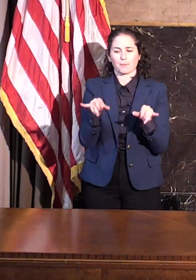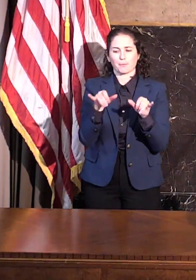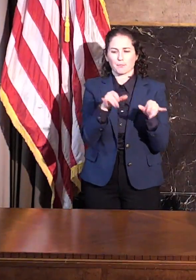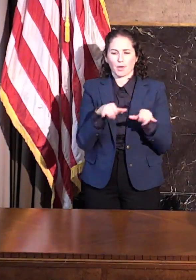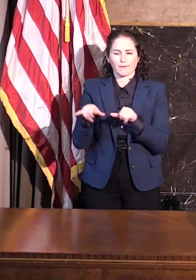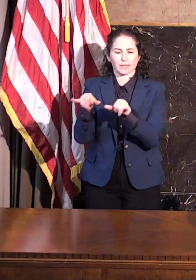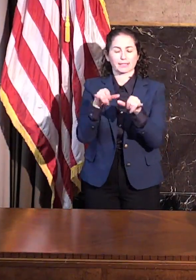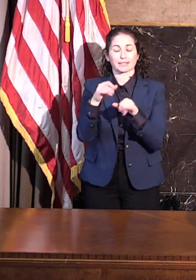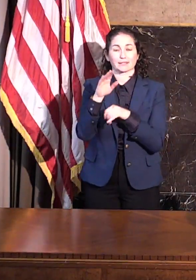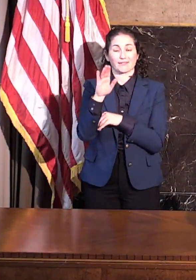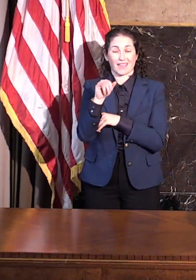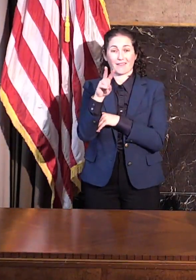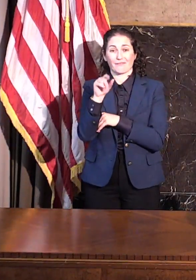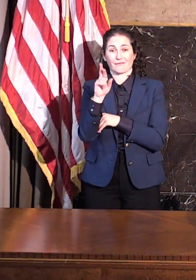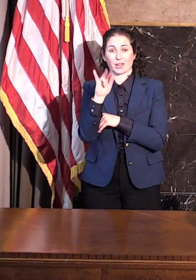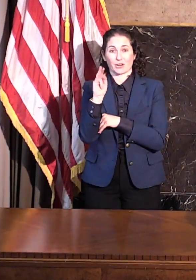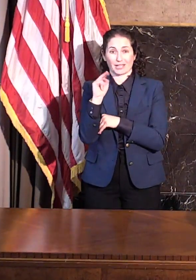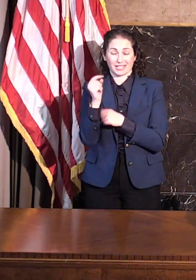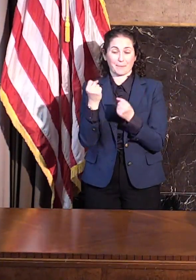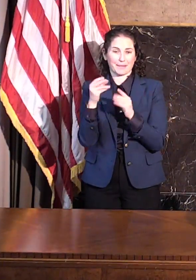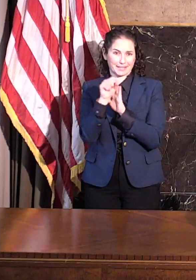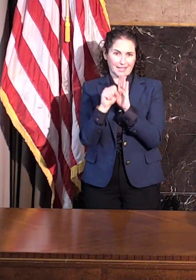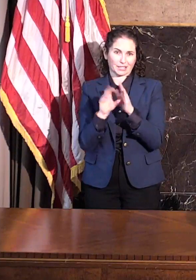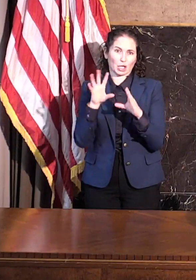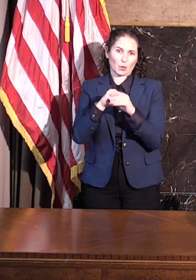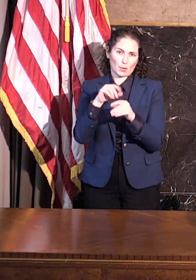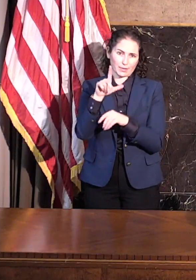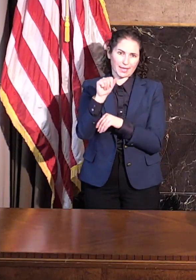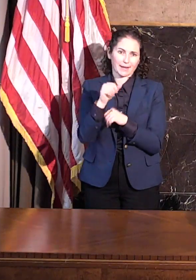state in the coming week will be